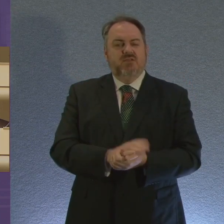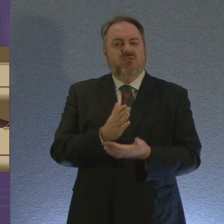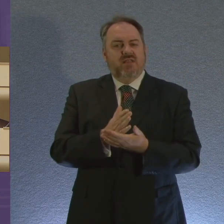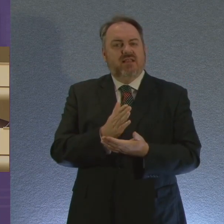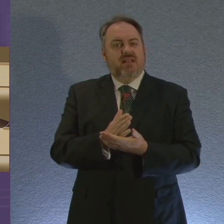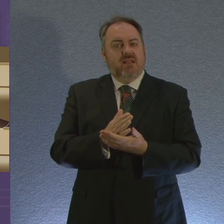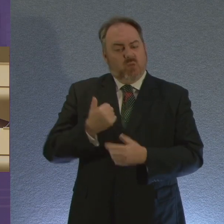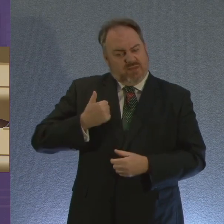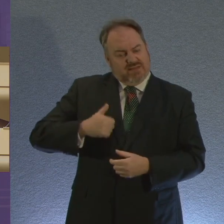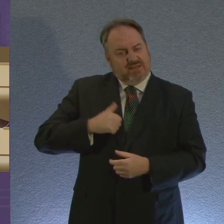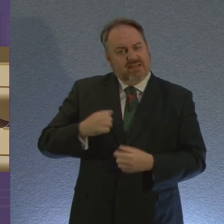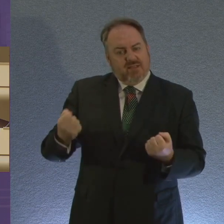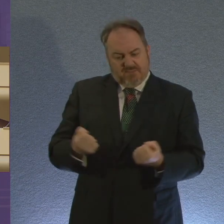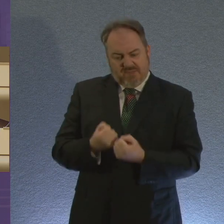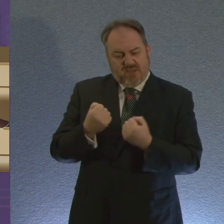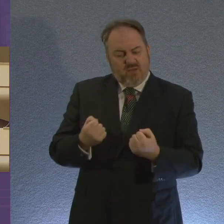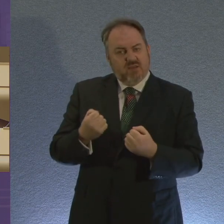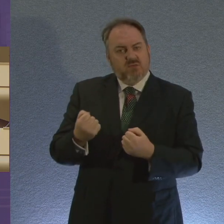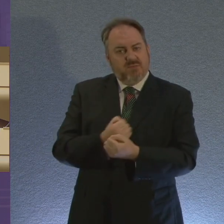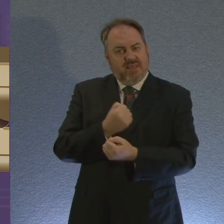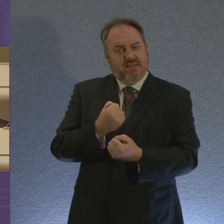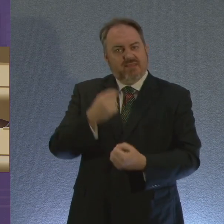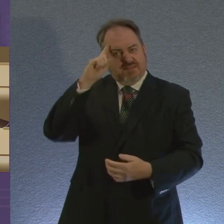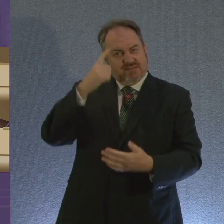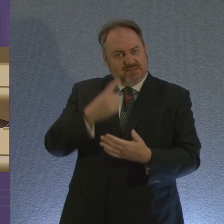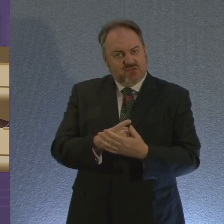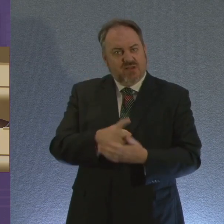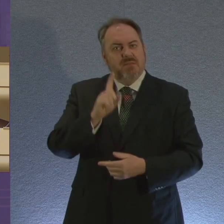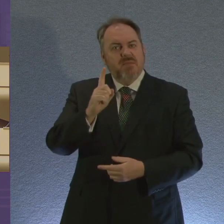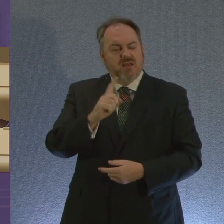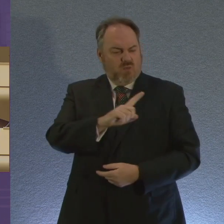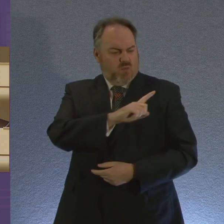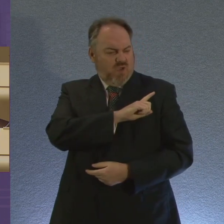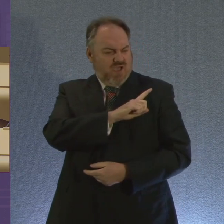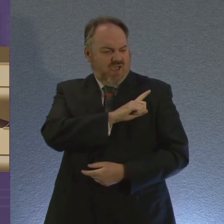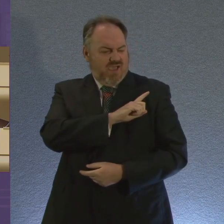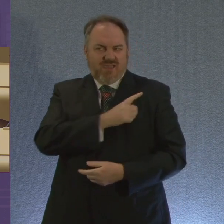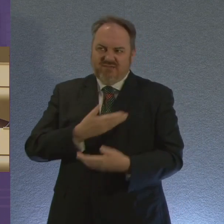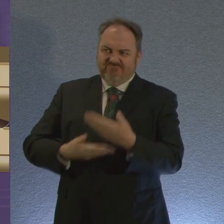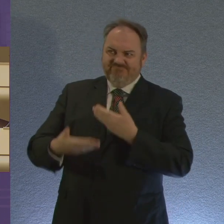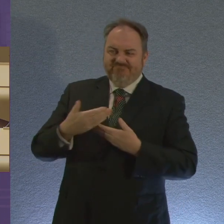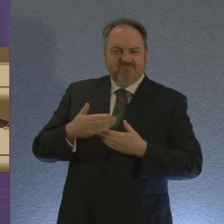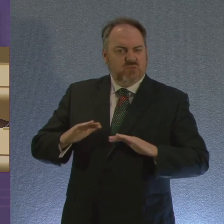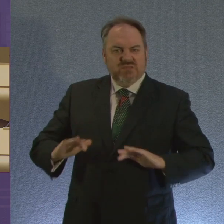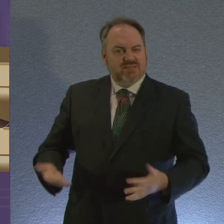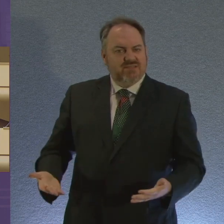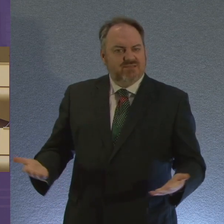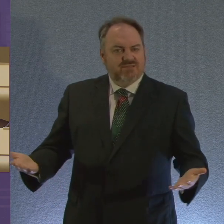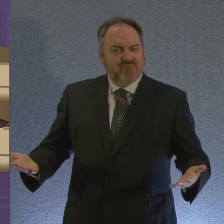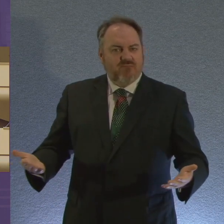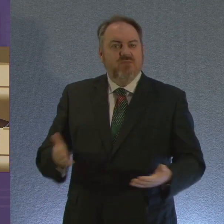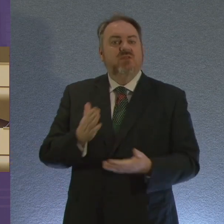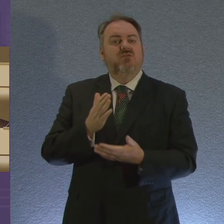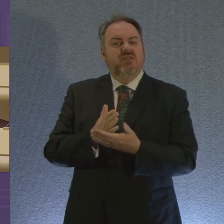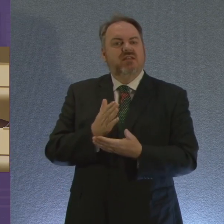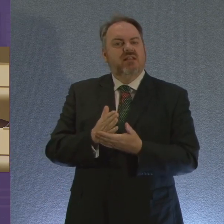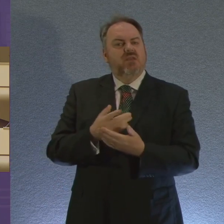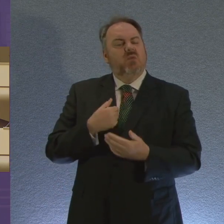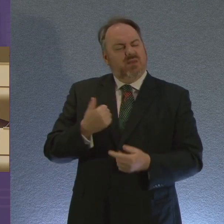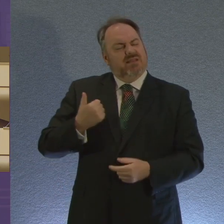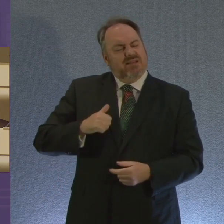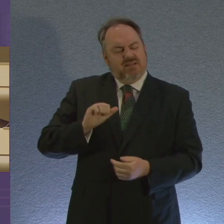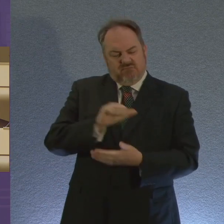without outlining why that was necessary. I welcome the fact that there's going to be a proper